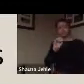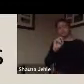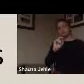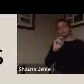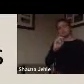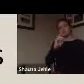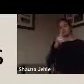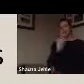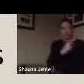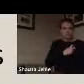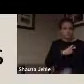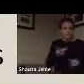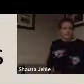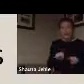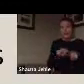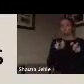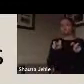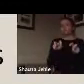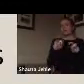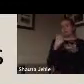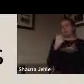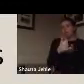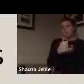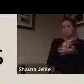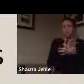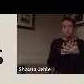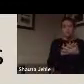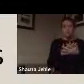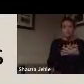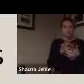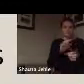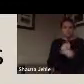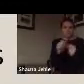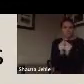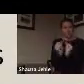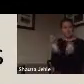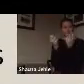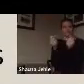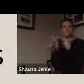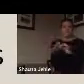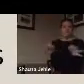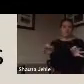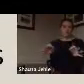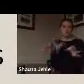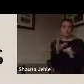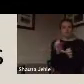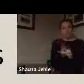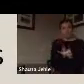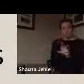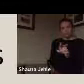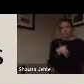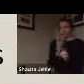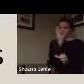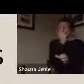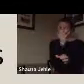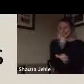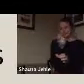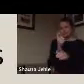exegetical helps. And it's just working with the sign language and joining it looks a little different with